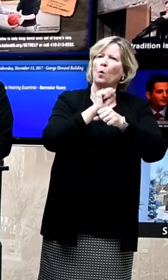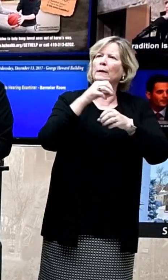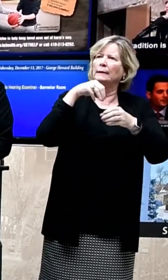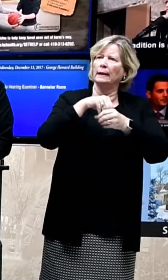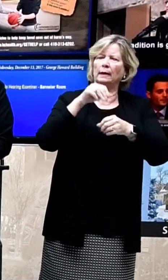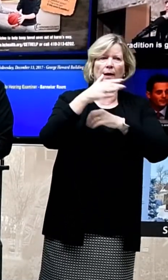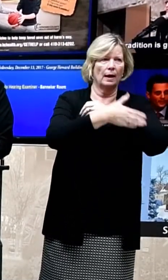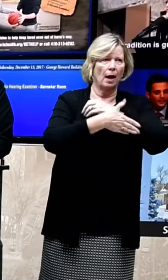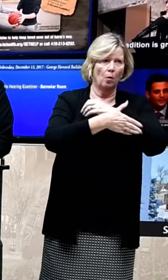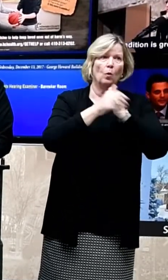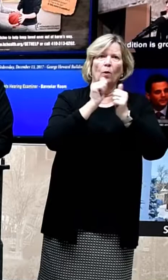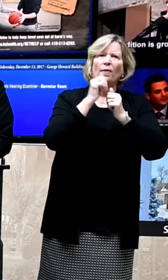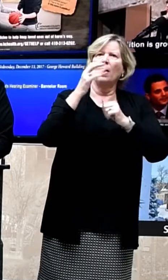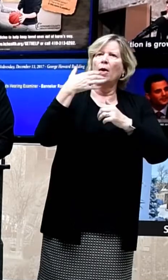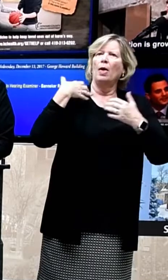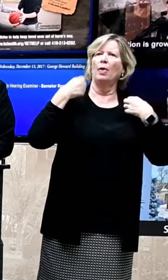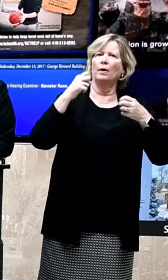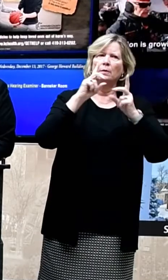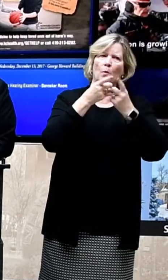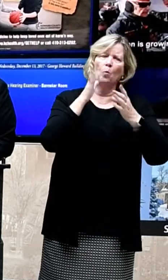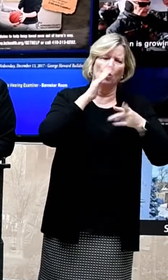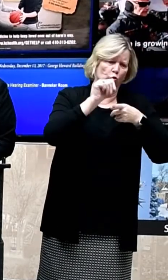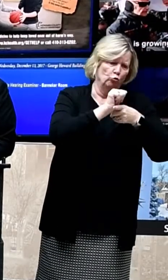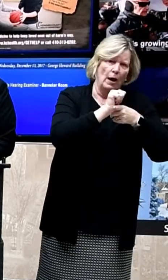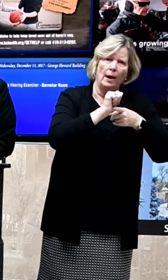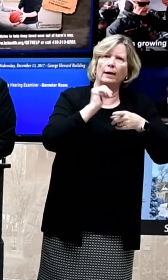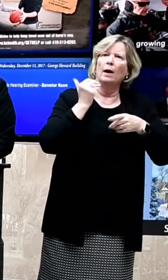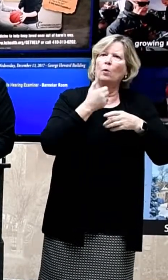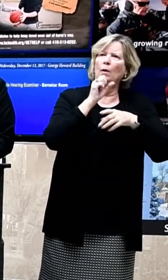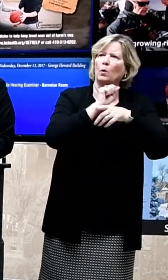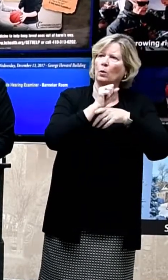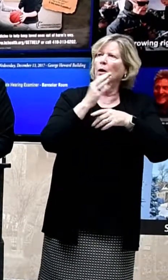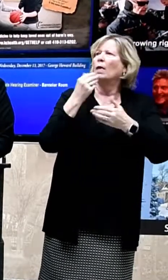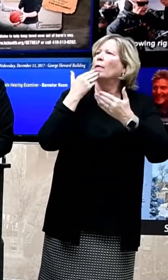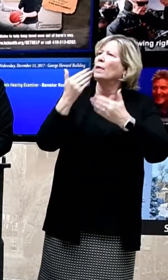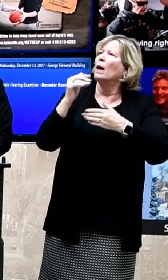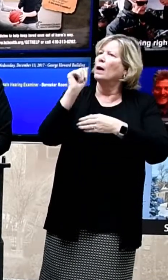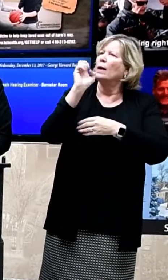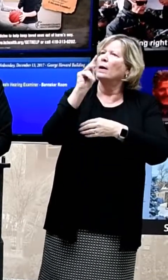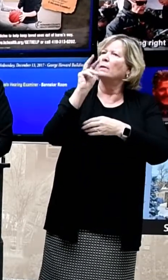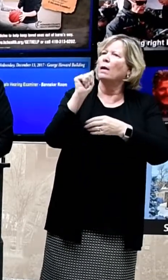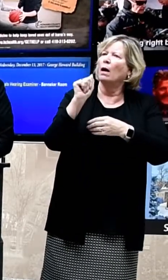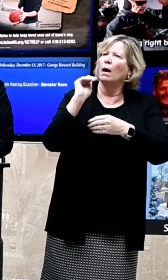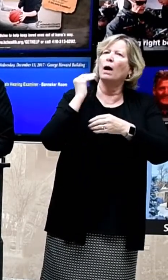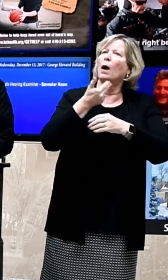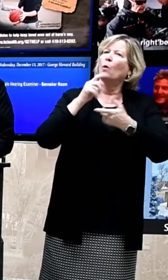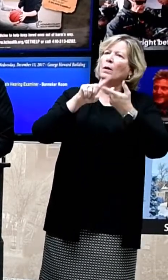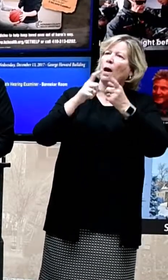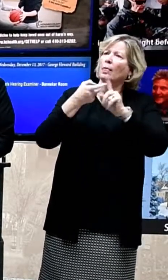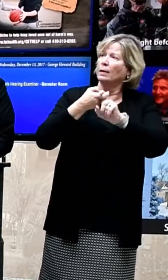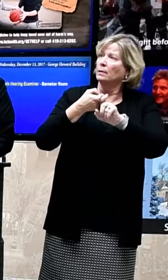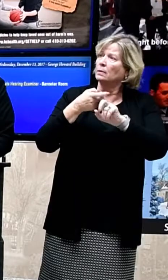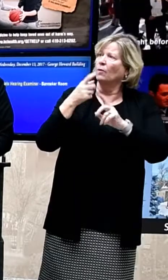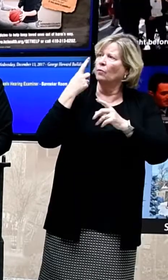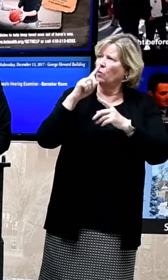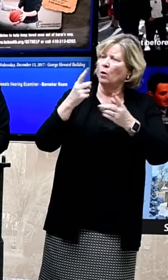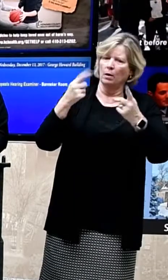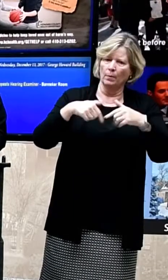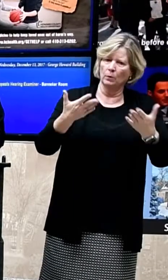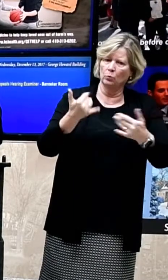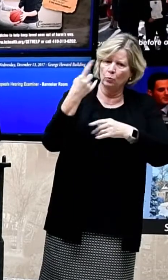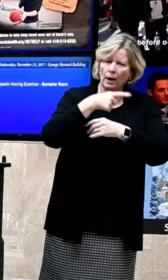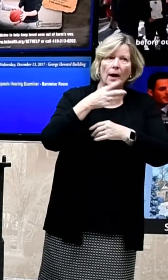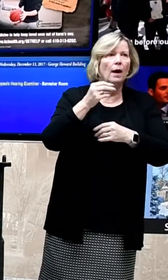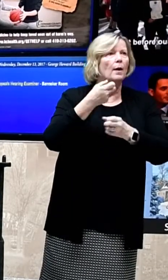employees. I definitely want to thank our colleagues from Aetna for being here today and for making this happen. I want to thank